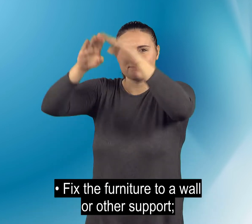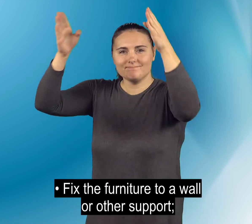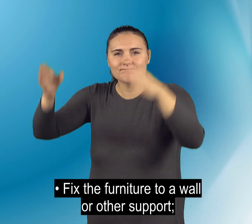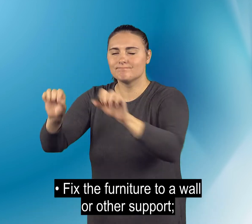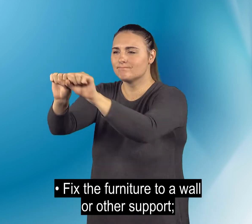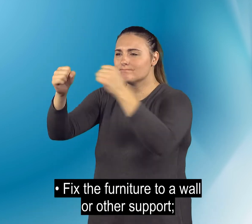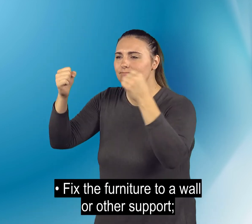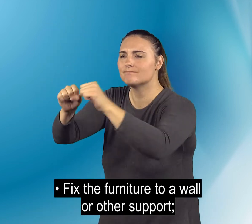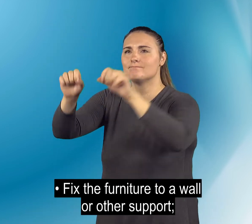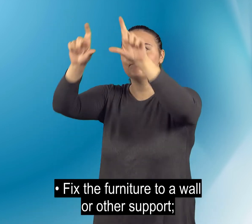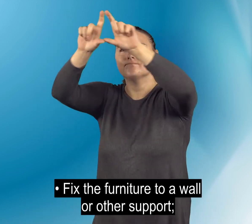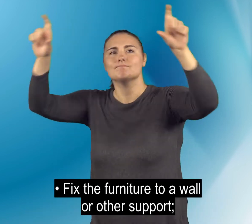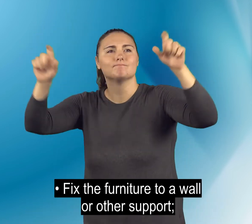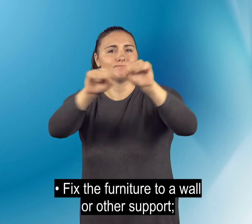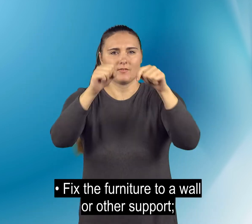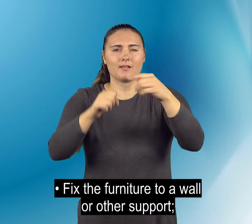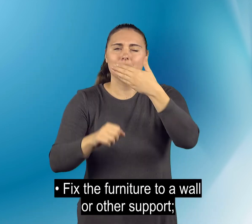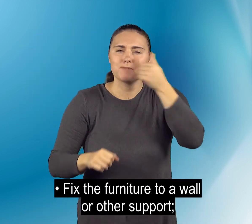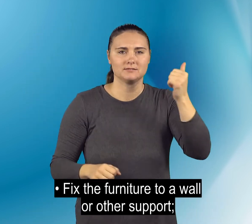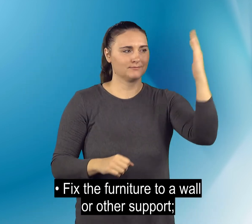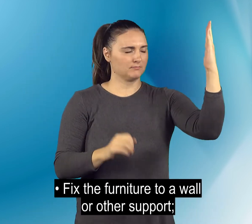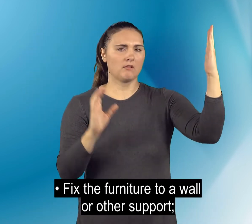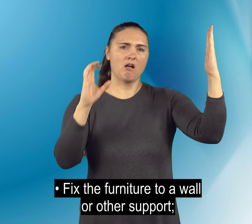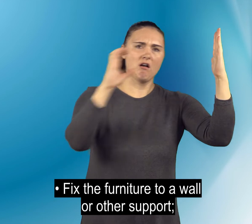Fix the furniture to a wall or other support.